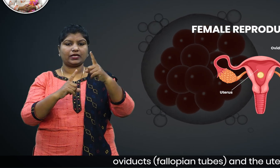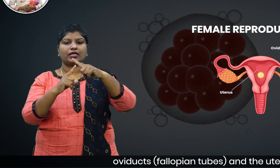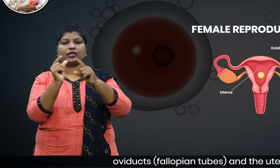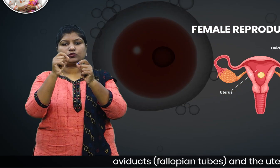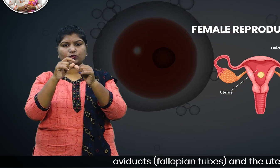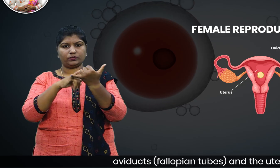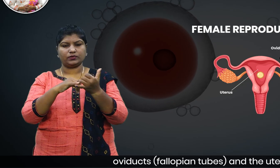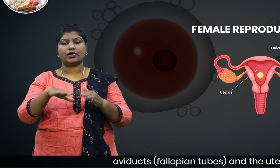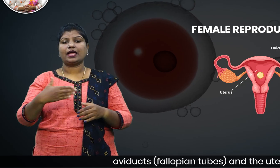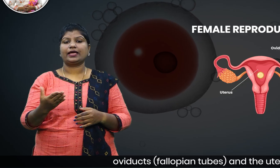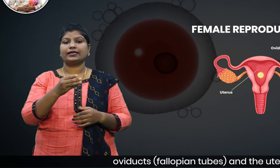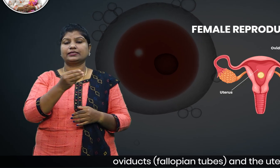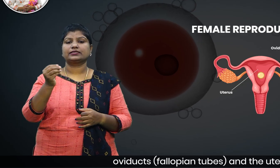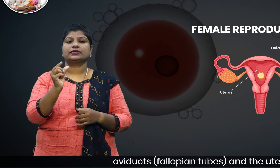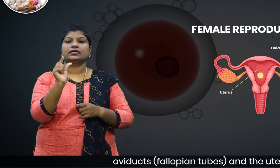and the uterus.